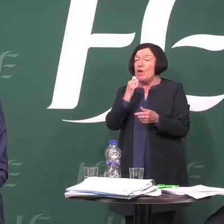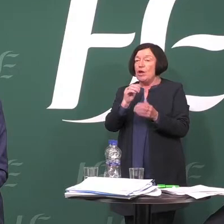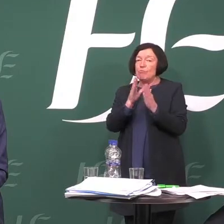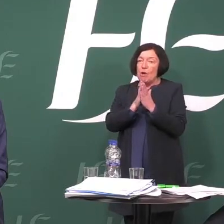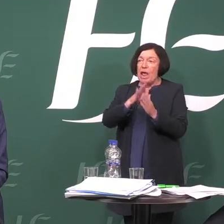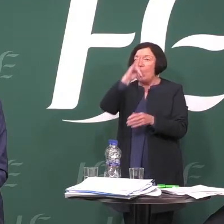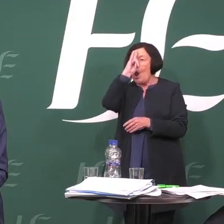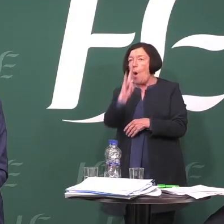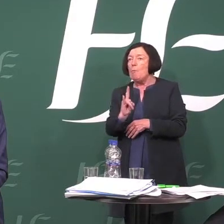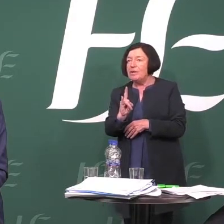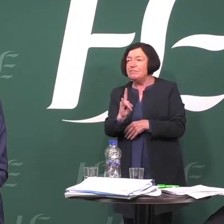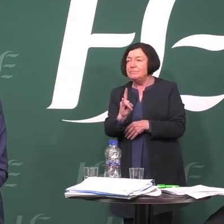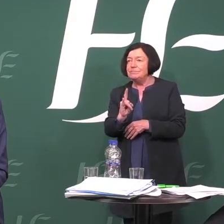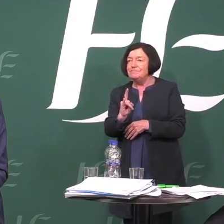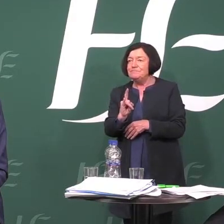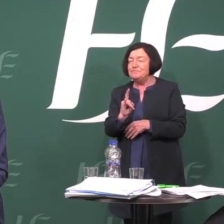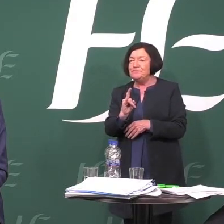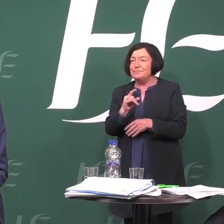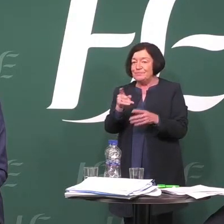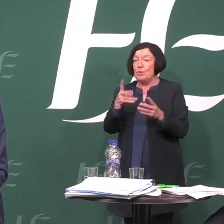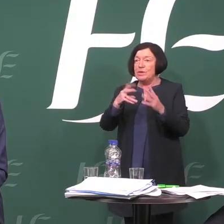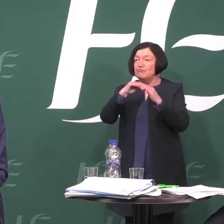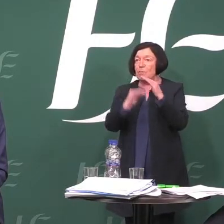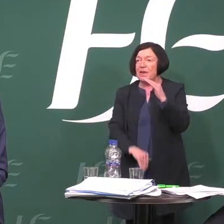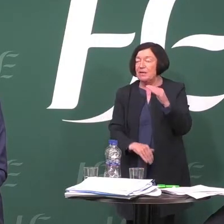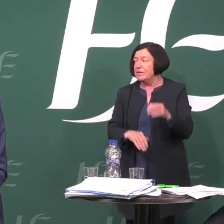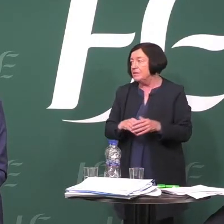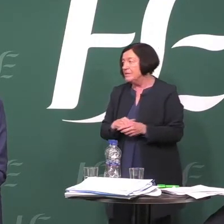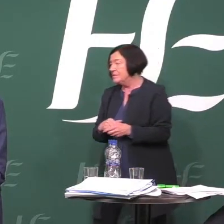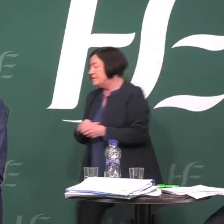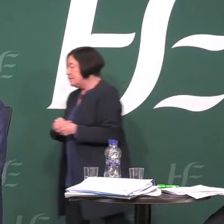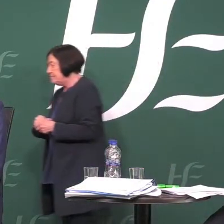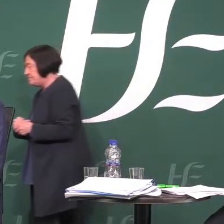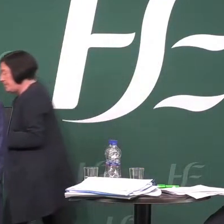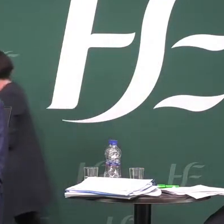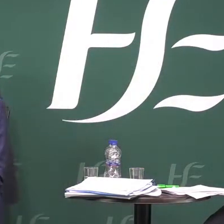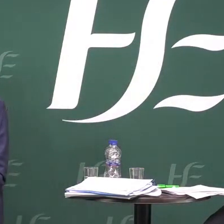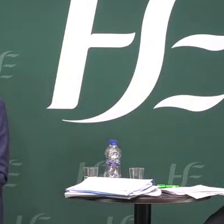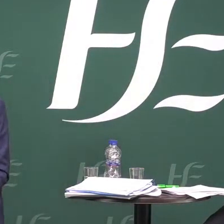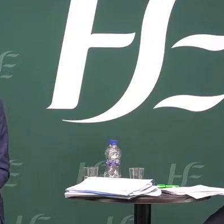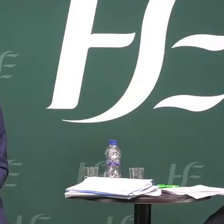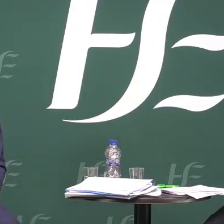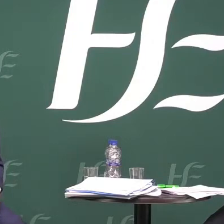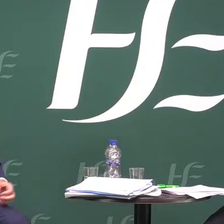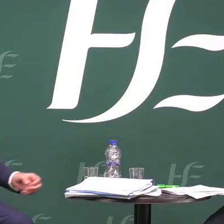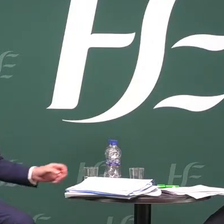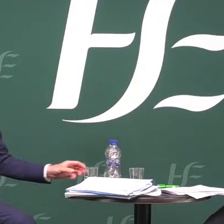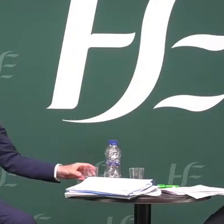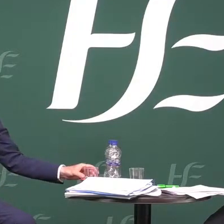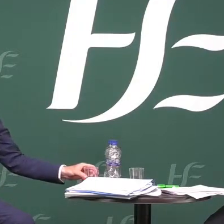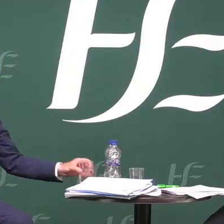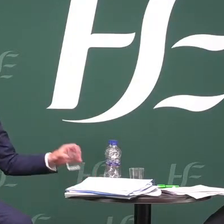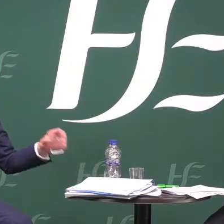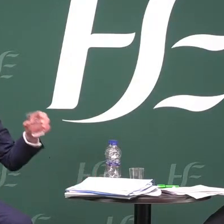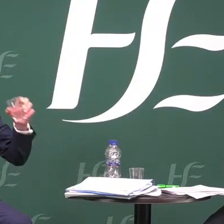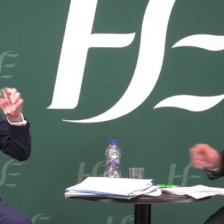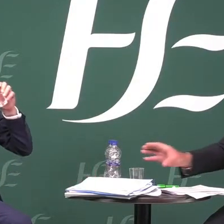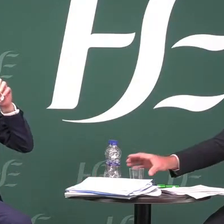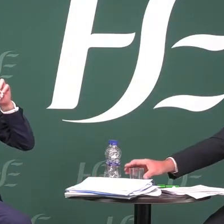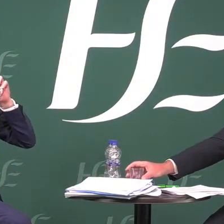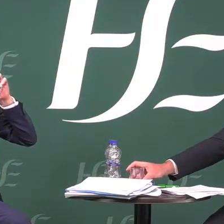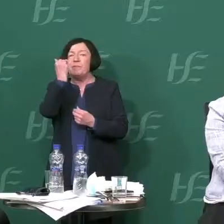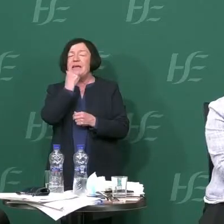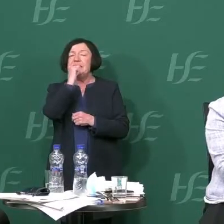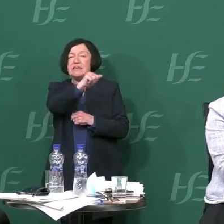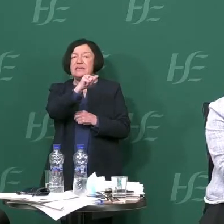that they'll fall, they'll drop down again. Just on the modelling. Yeah, so Philip has updated